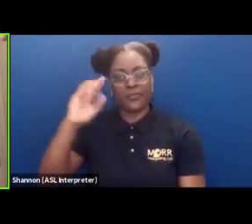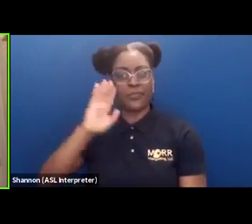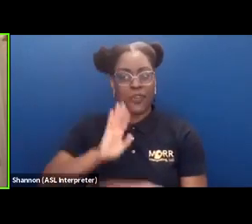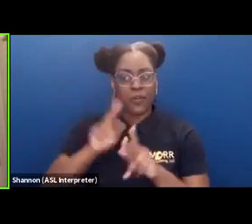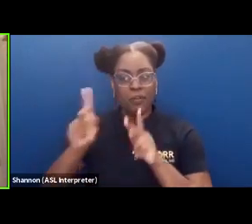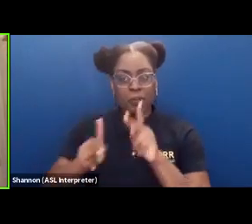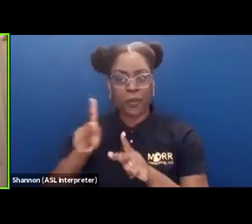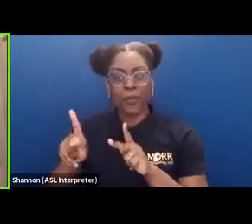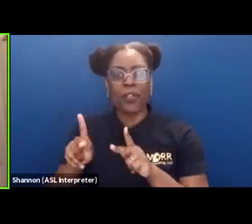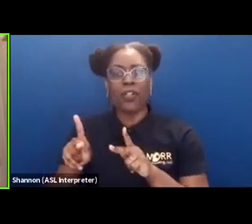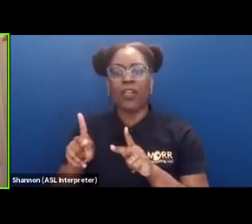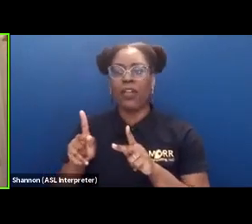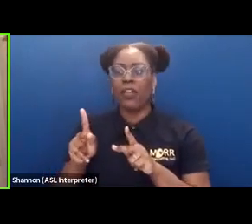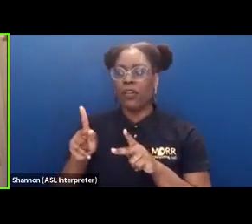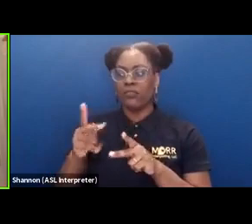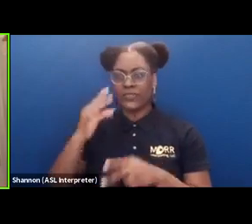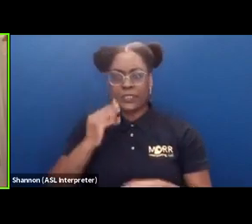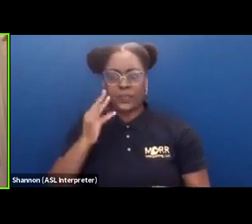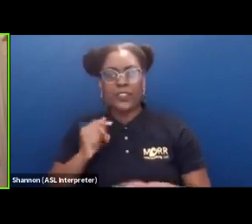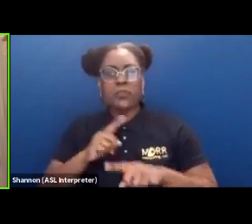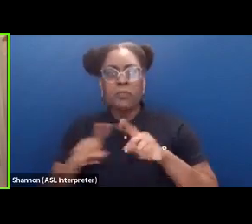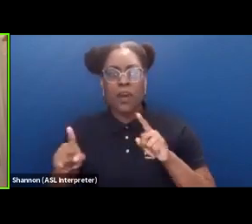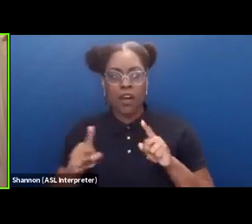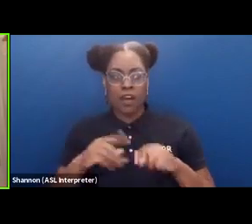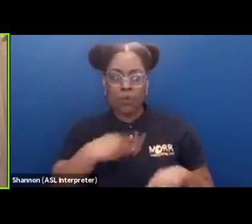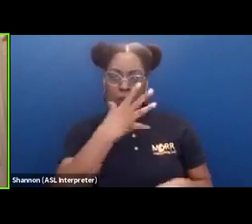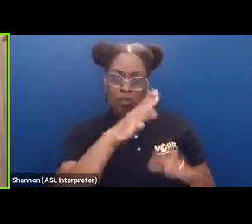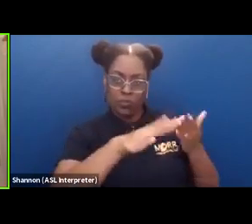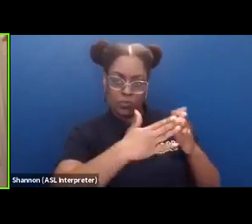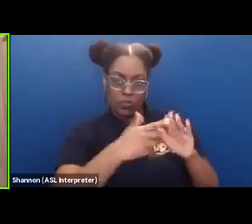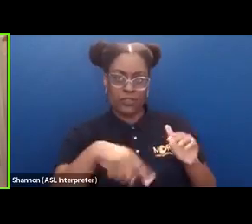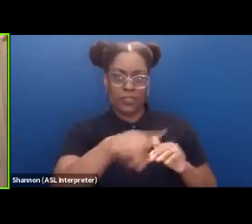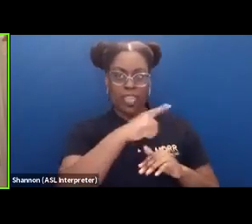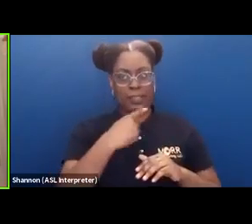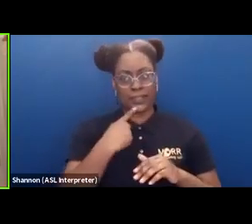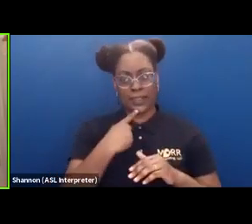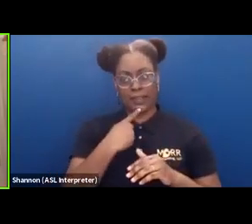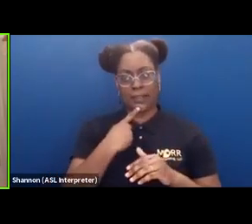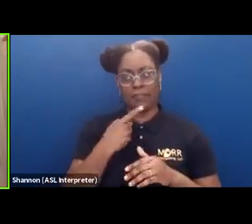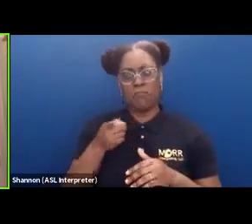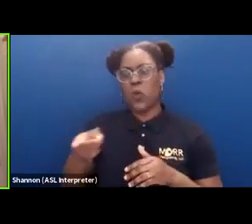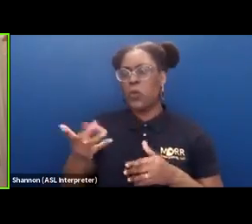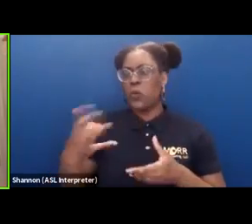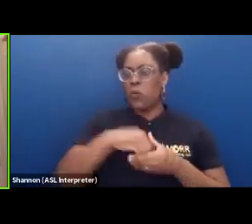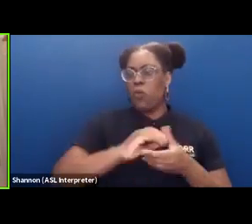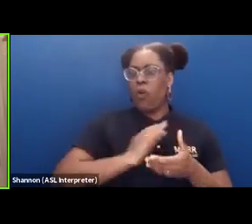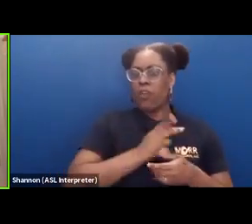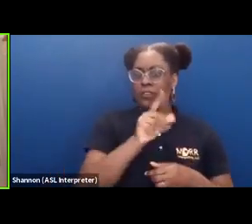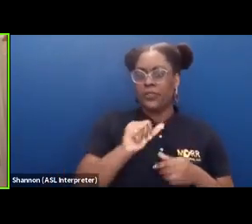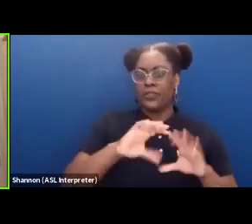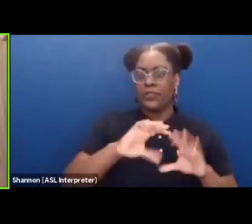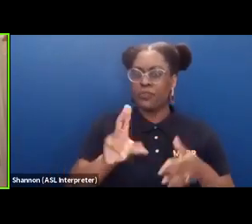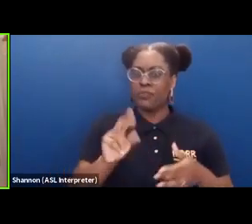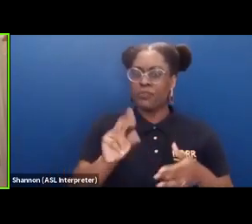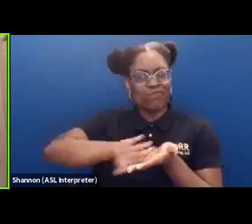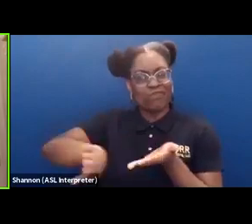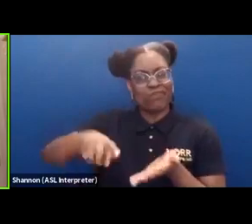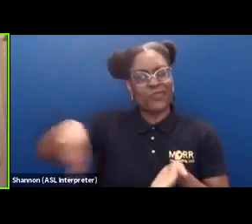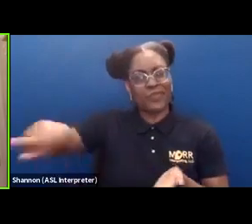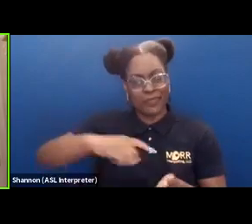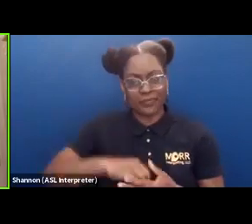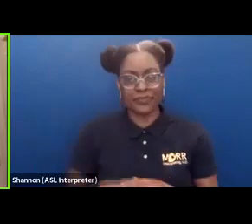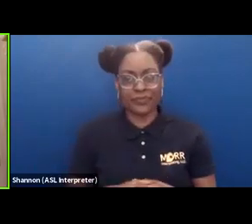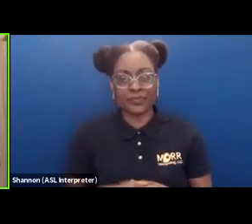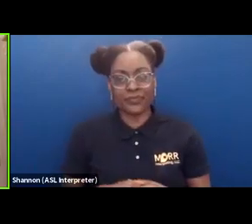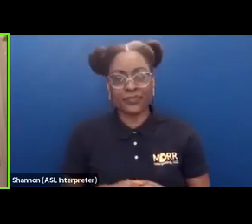disabilities. And some of them will still fight you about it to this day, right? And I say that as a person with lupus. So until